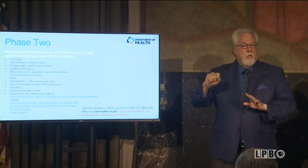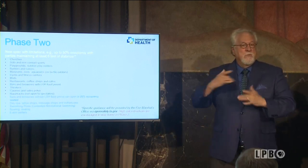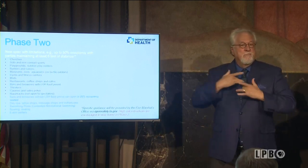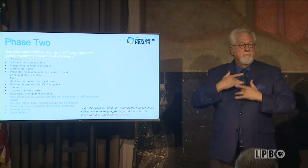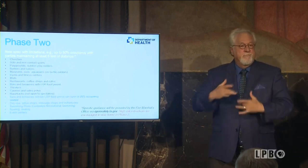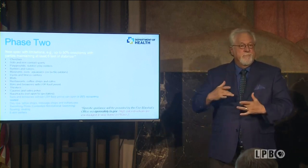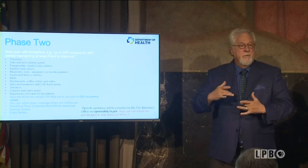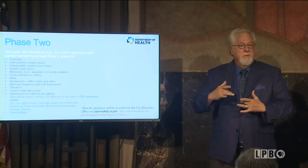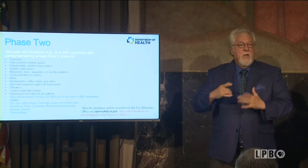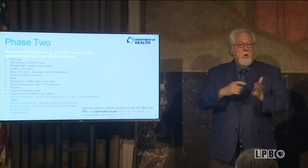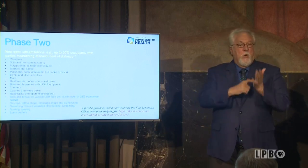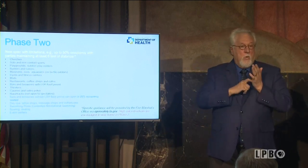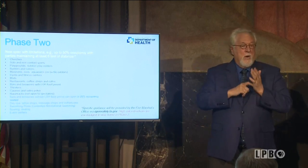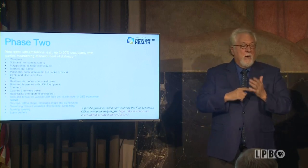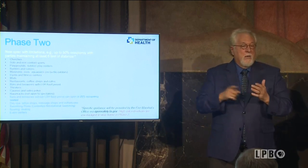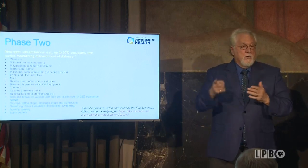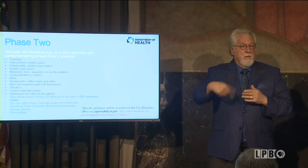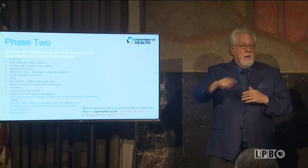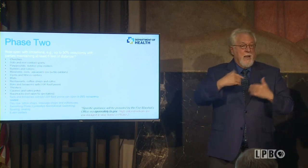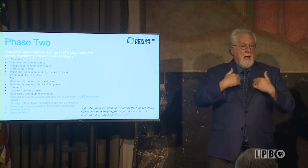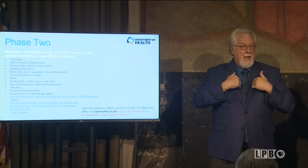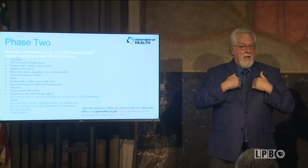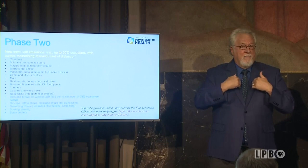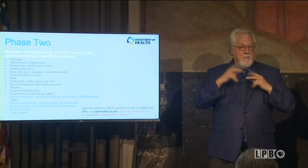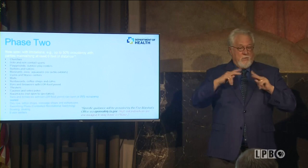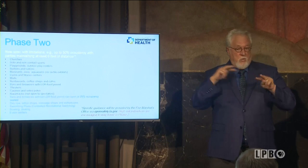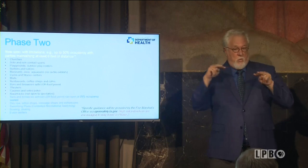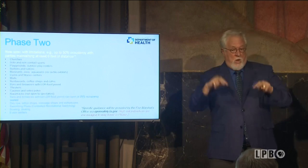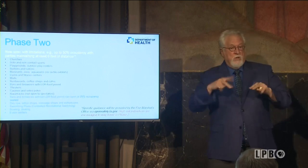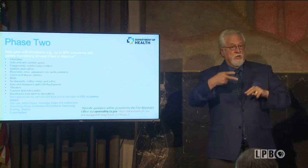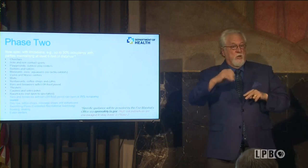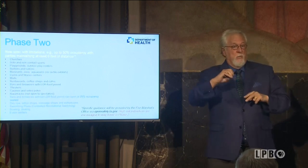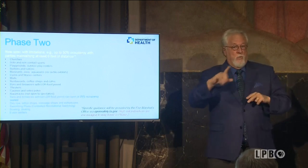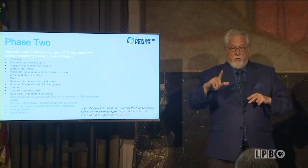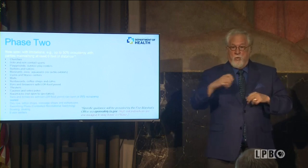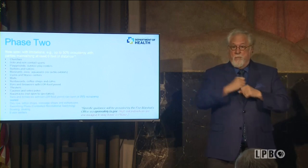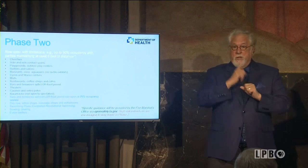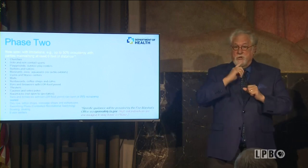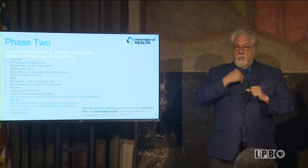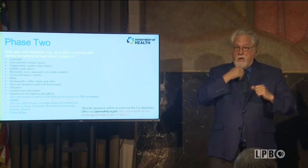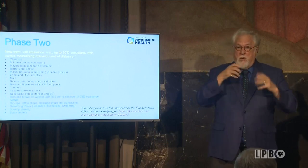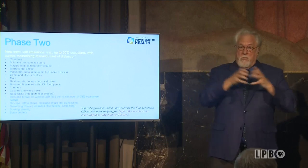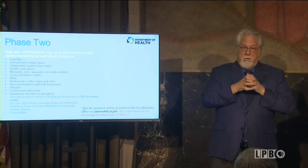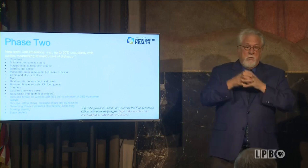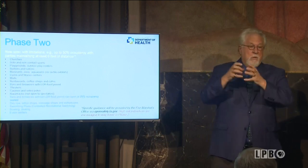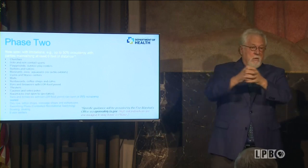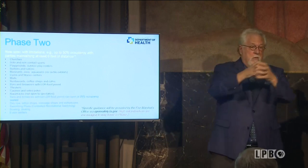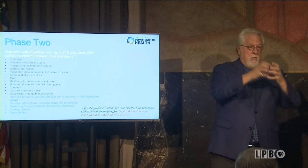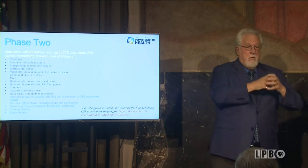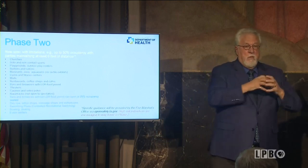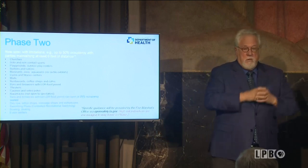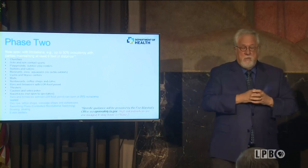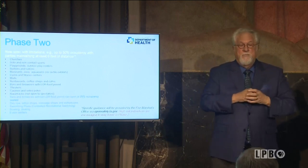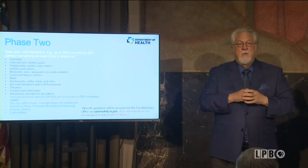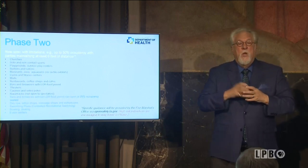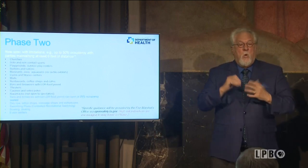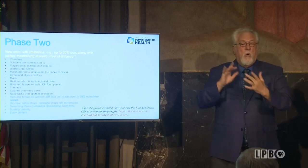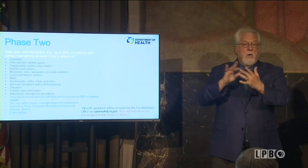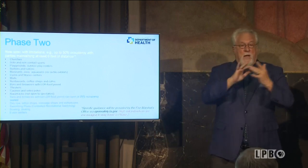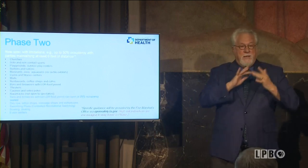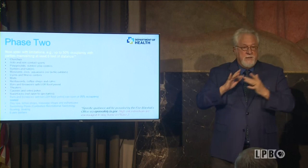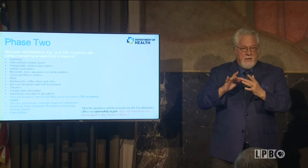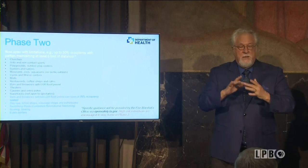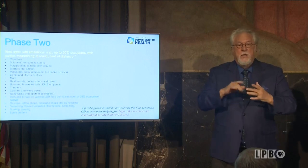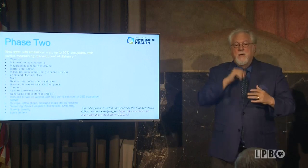going to be required to have individuals watch the pool to make sure that we're not congregating, that we're not in contact, that we're not going